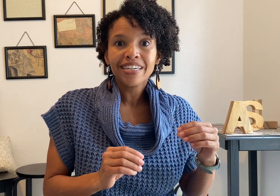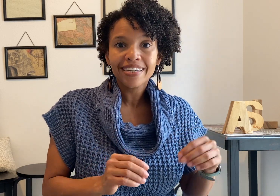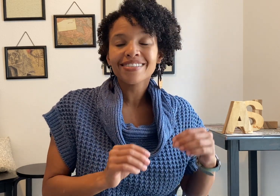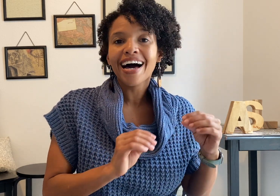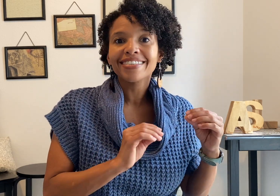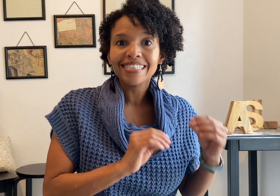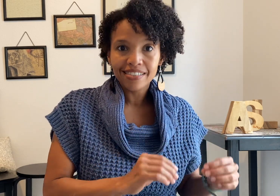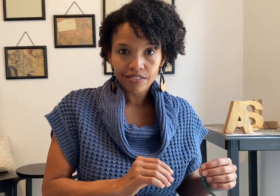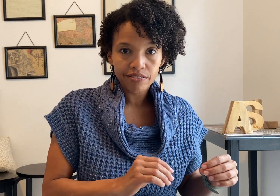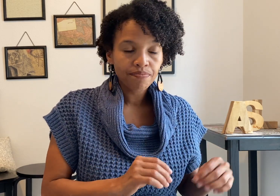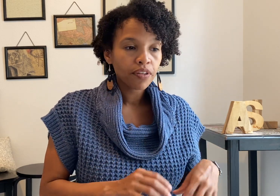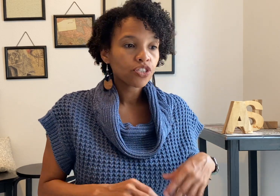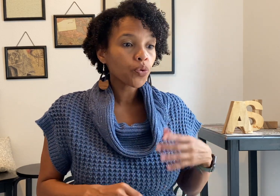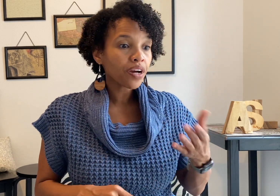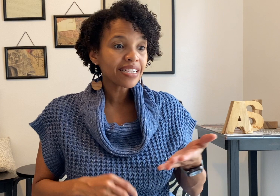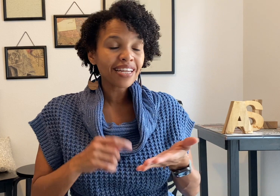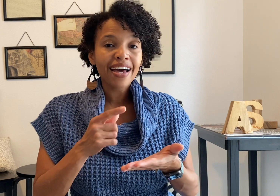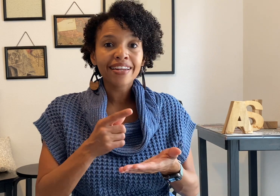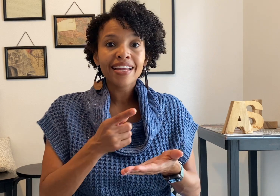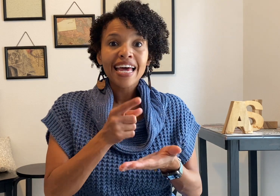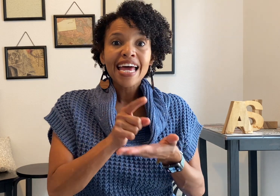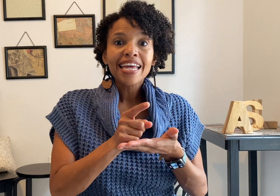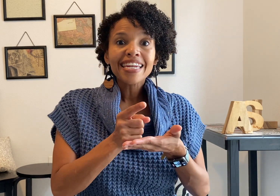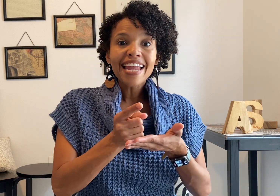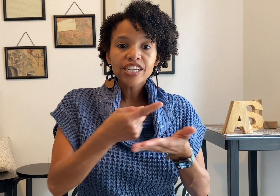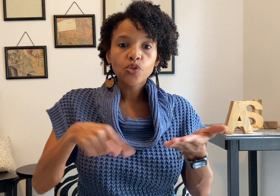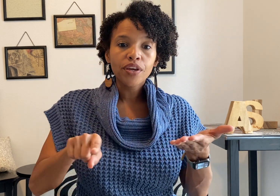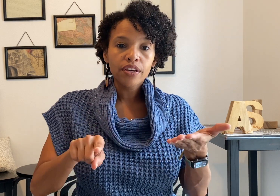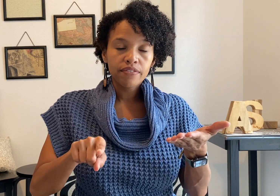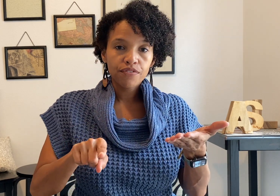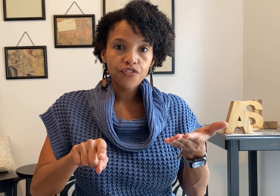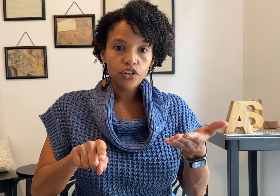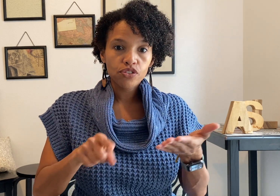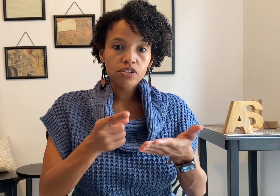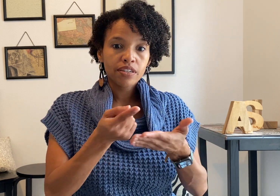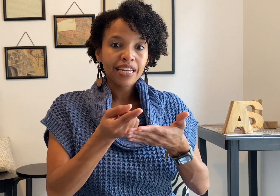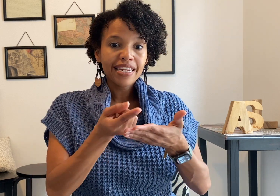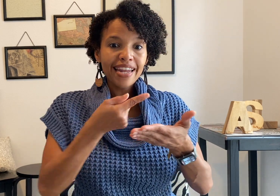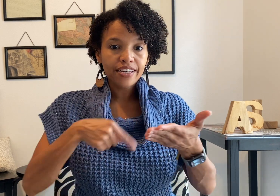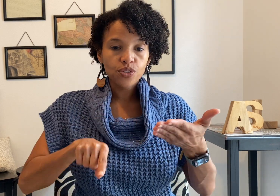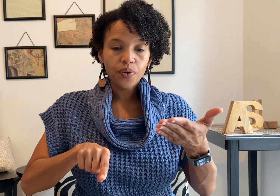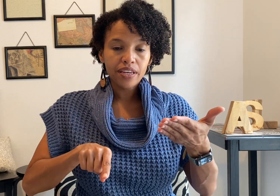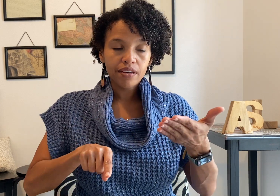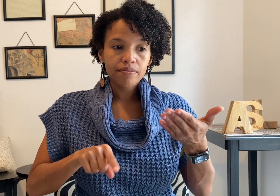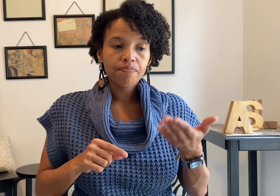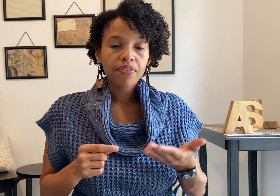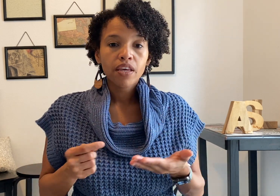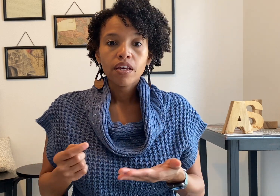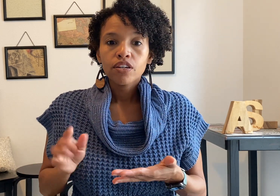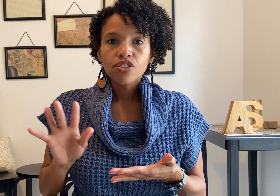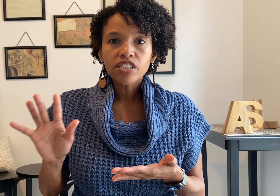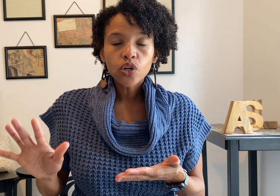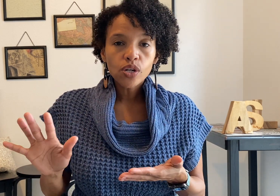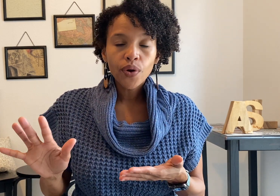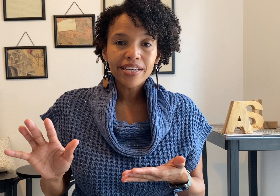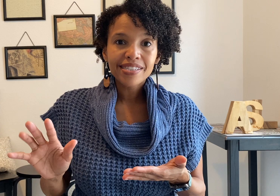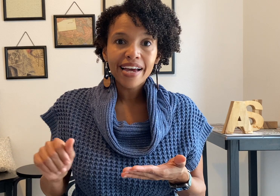is ideal. So we're going to sign next week first, next week. Just a quick side